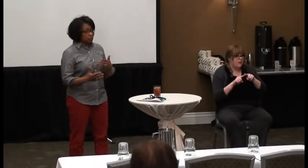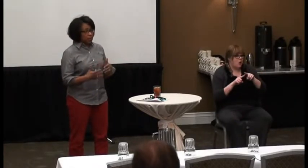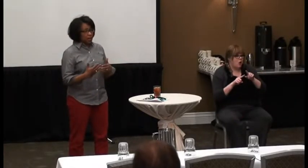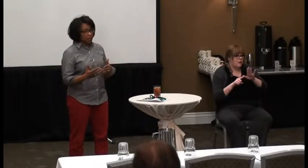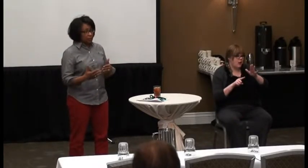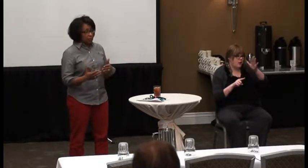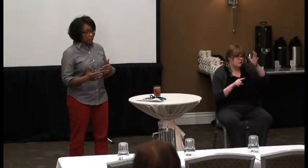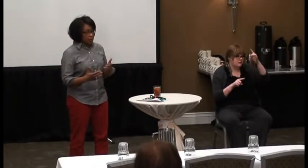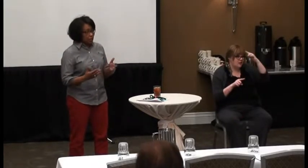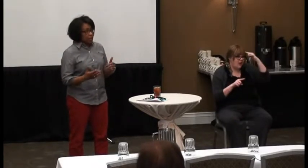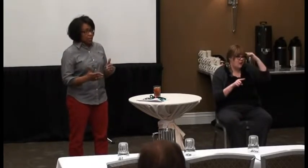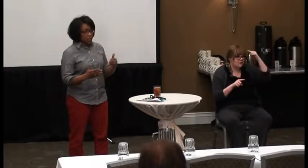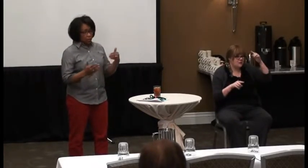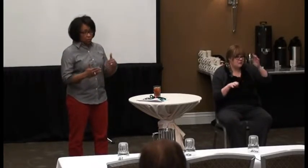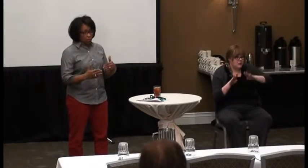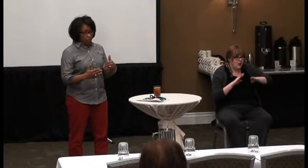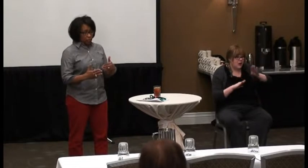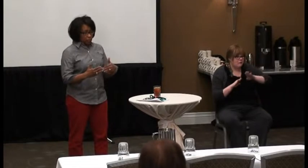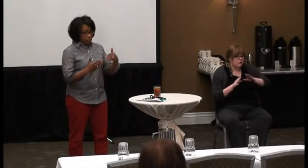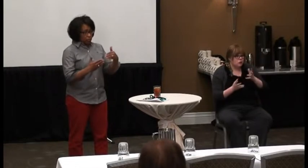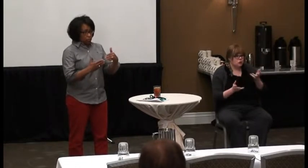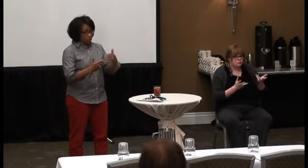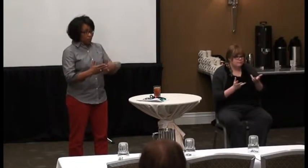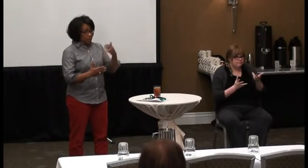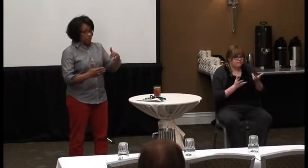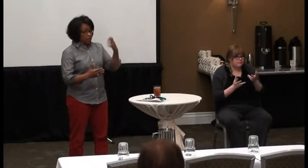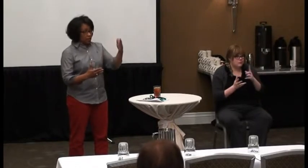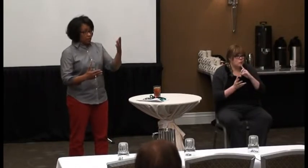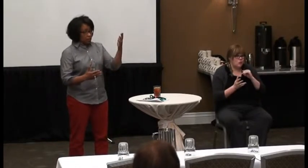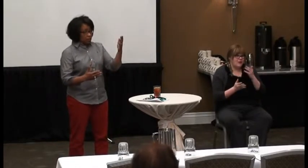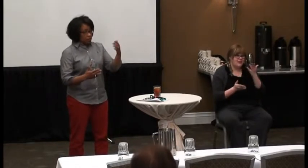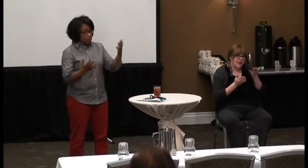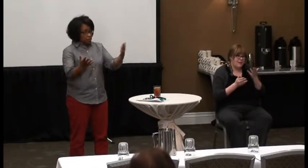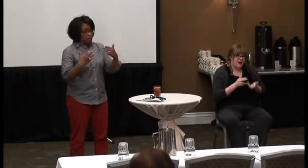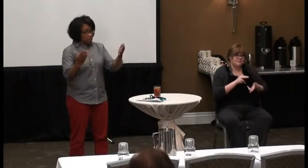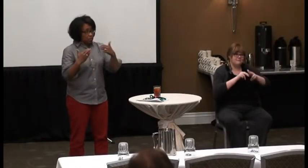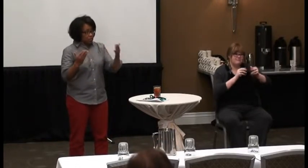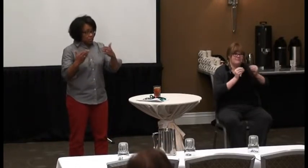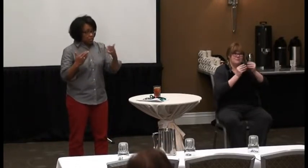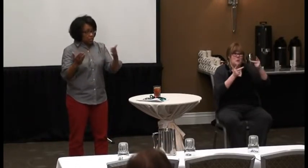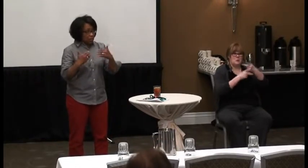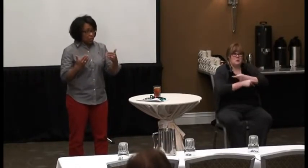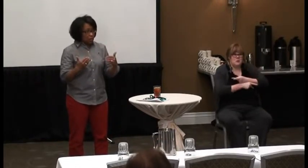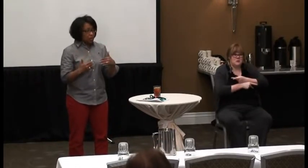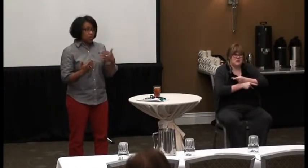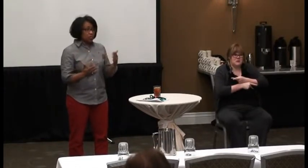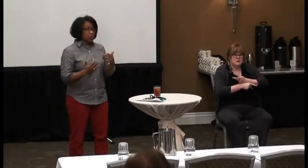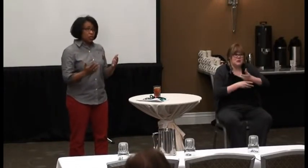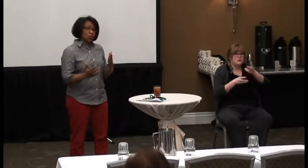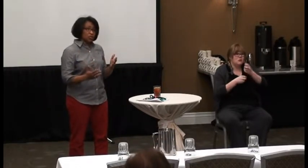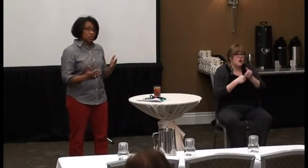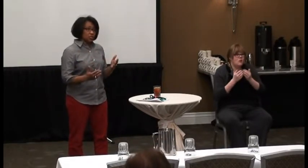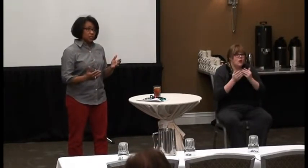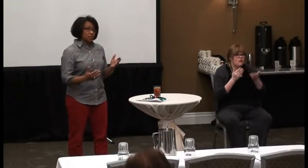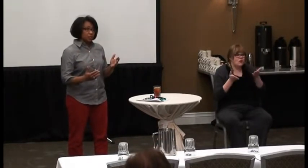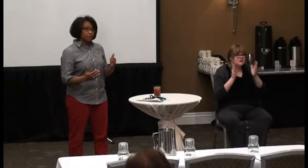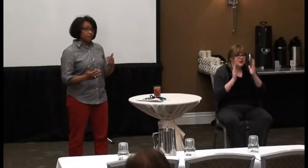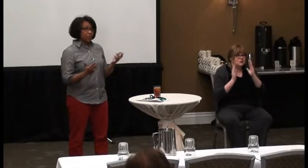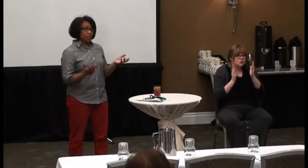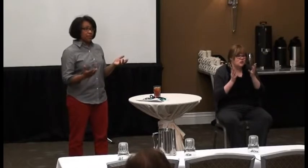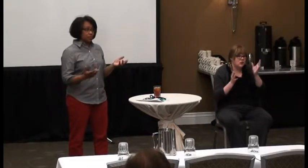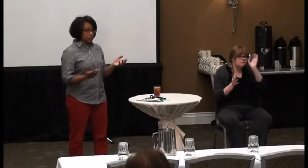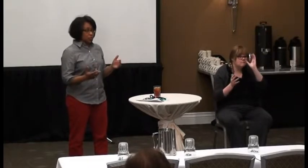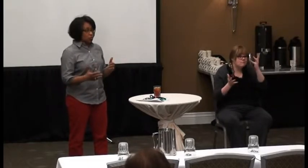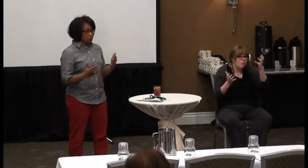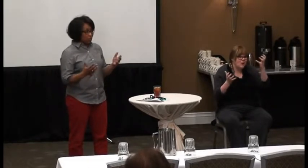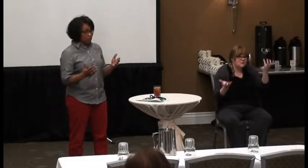cognitively, behaviorally, they're going to up the ante to get the attention that they want. So then the question is, you